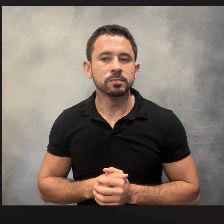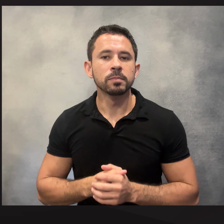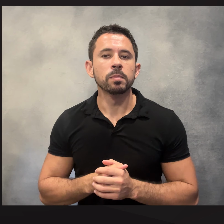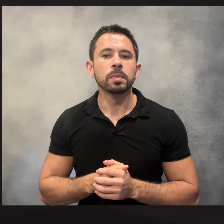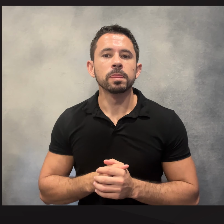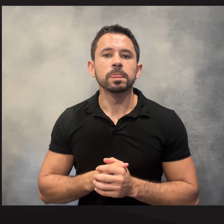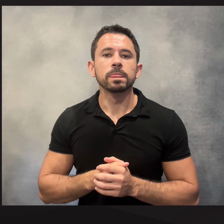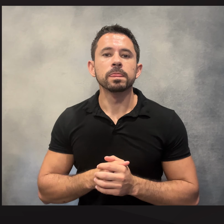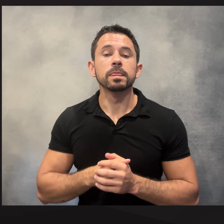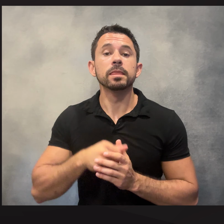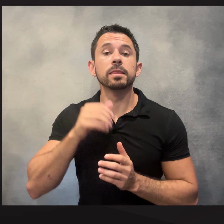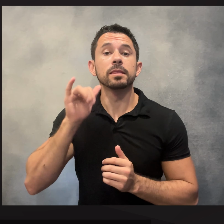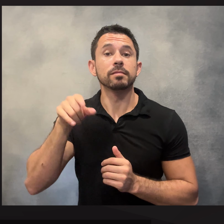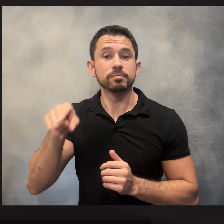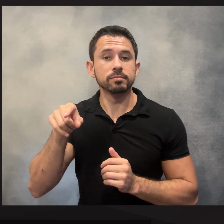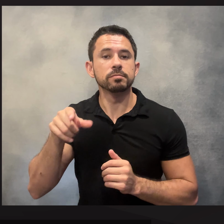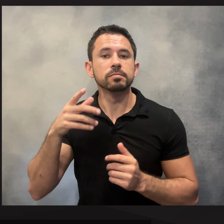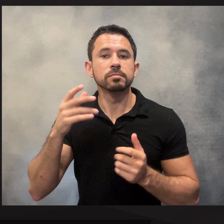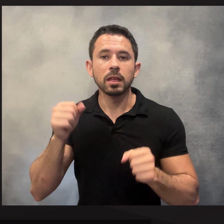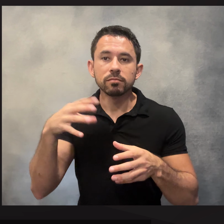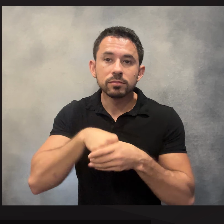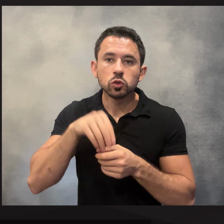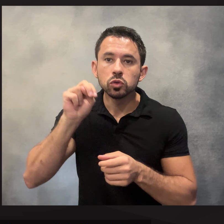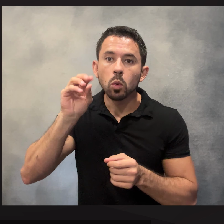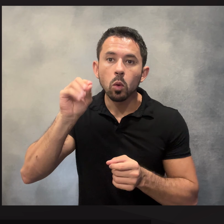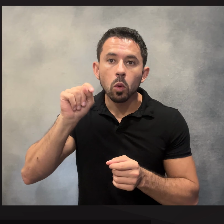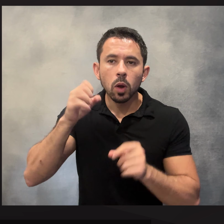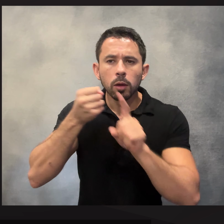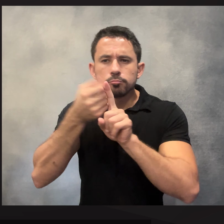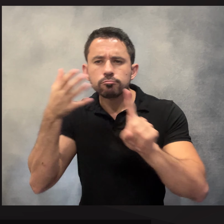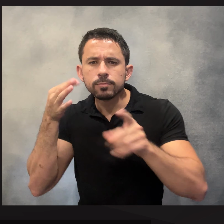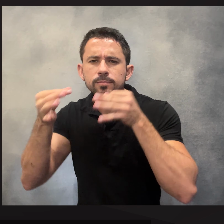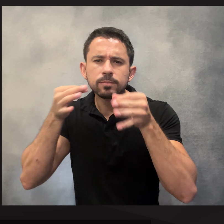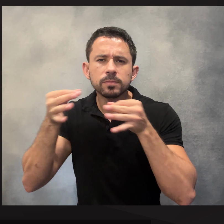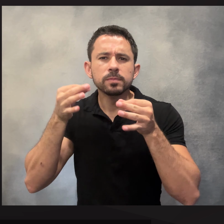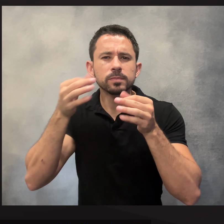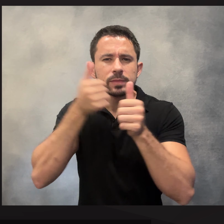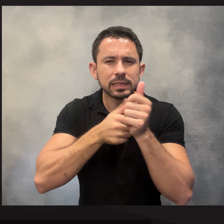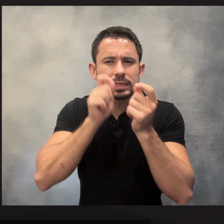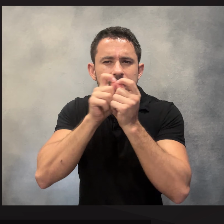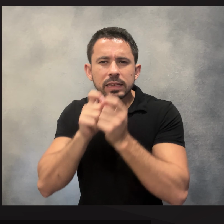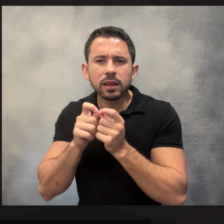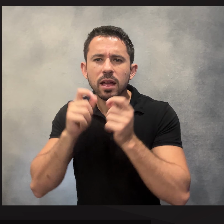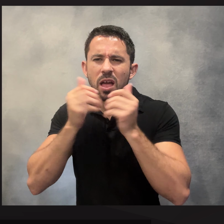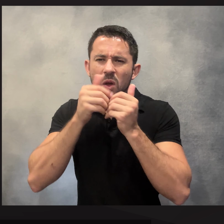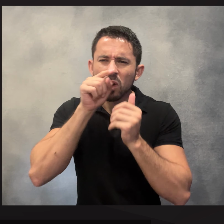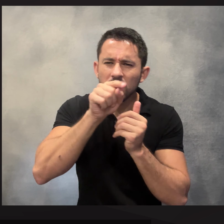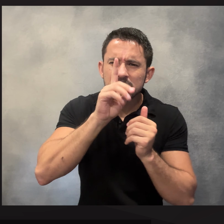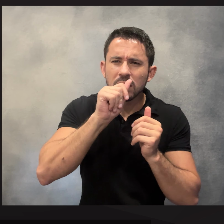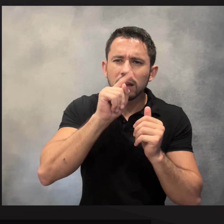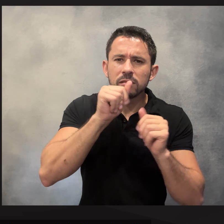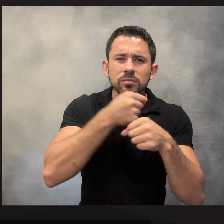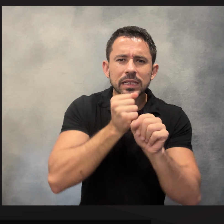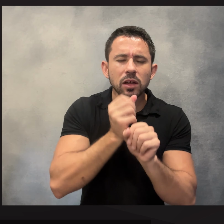It can contain notes to further explain the details of how this data is created and used.